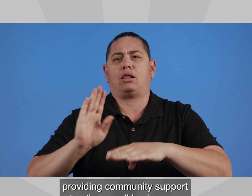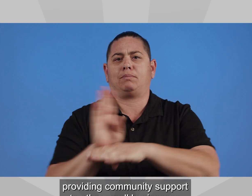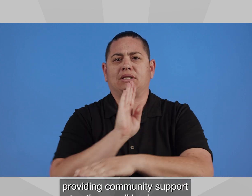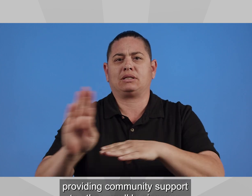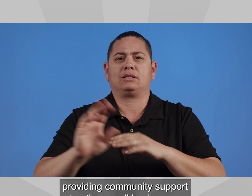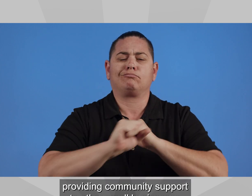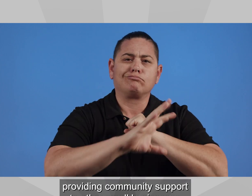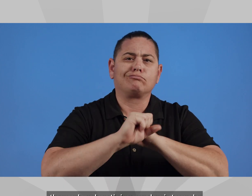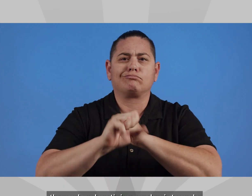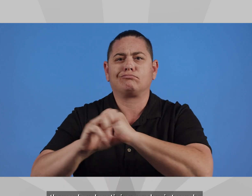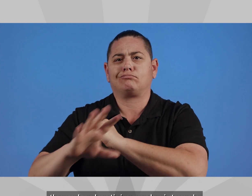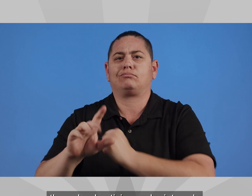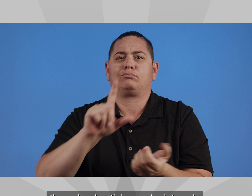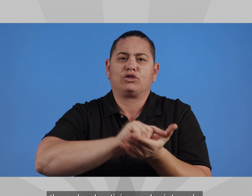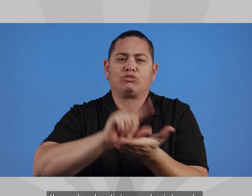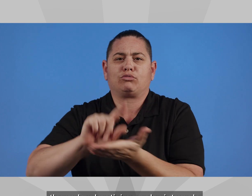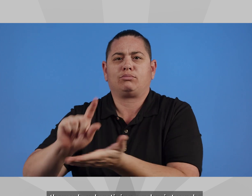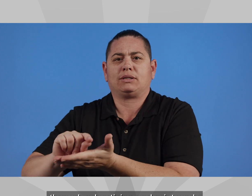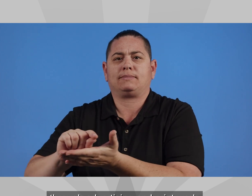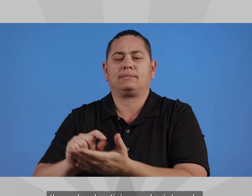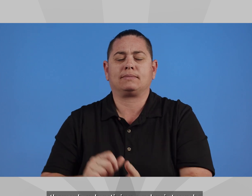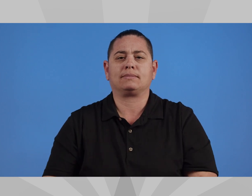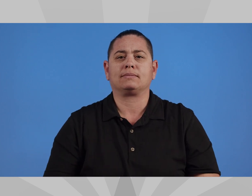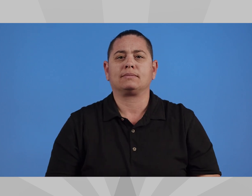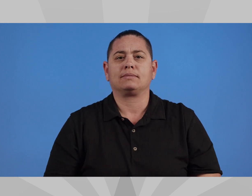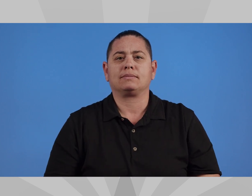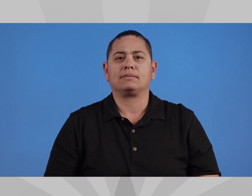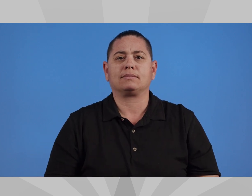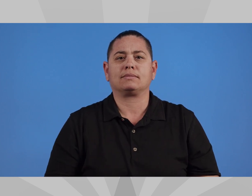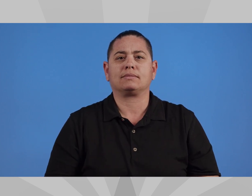other small businesses through advertising and print work.